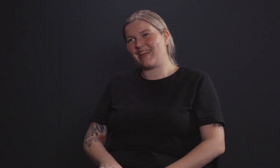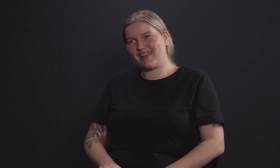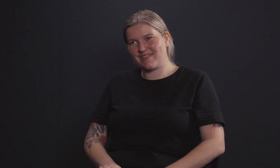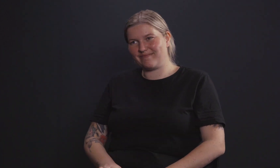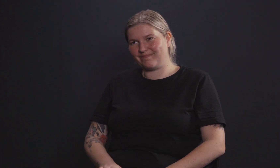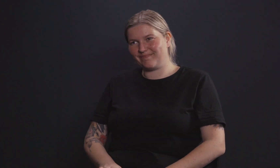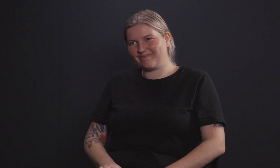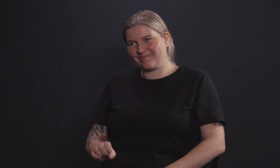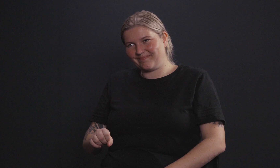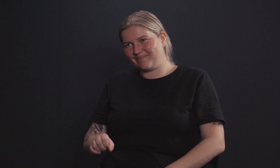"Yeah, that's right.